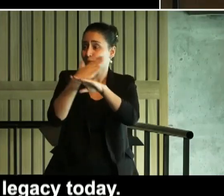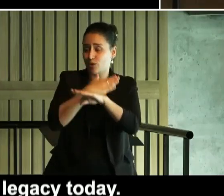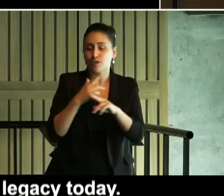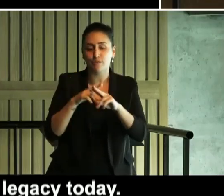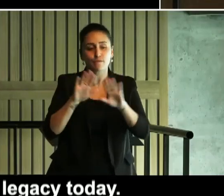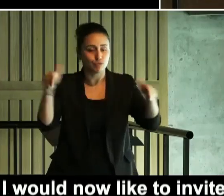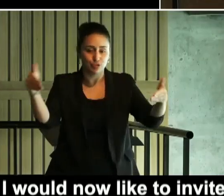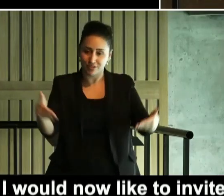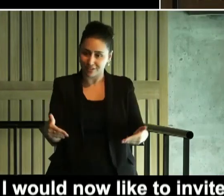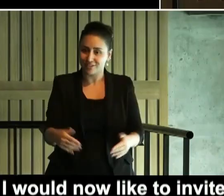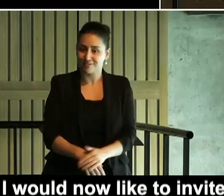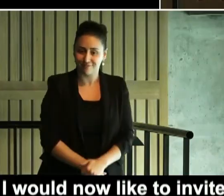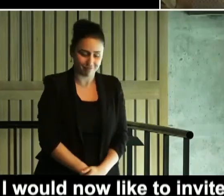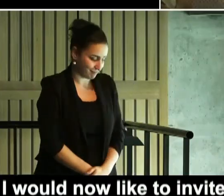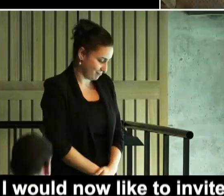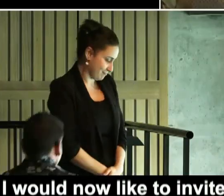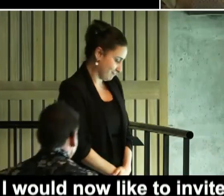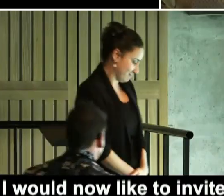address.